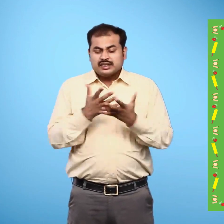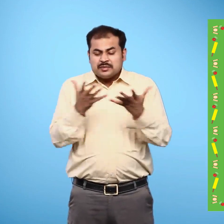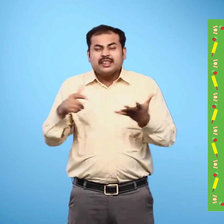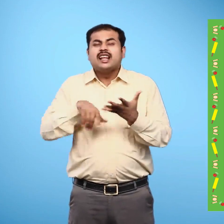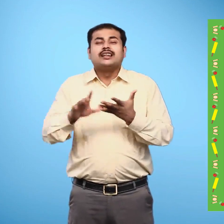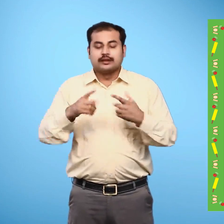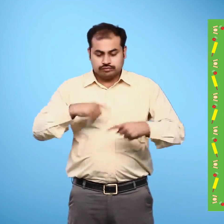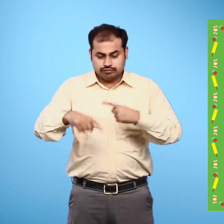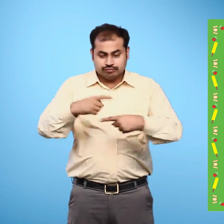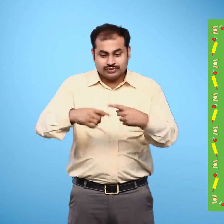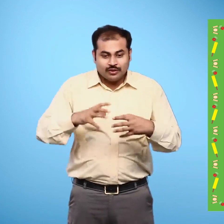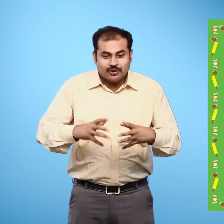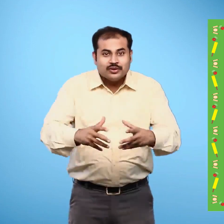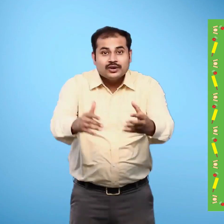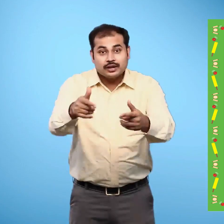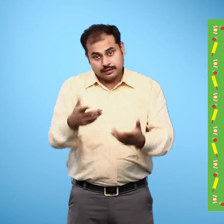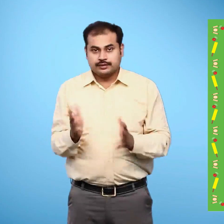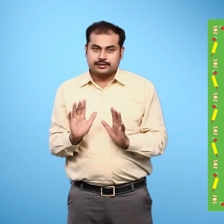Things which roll.